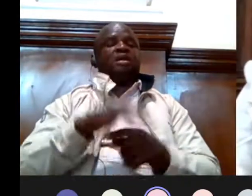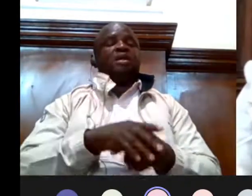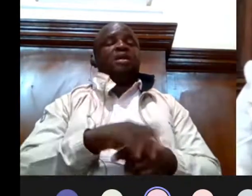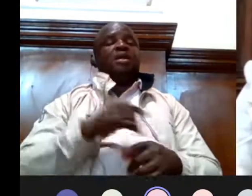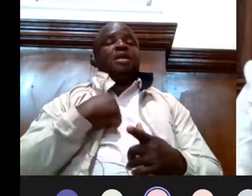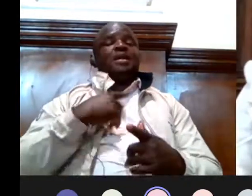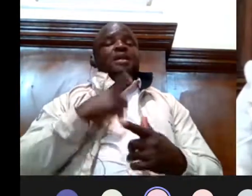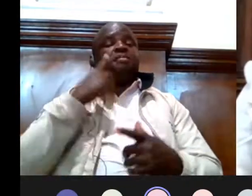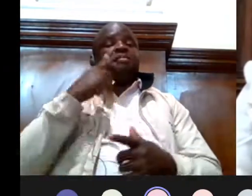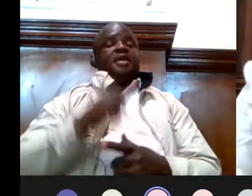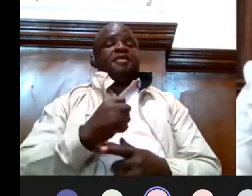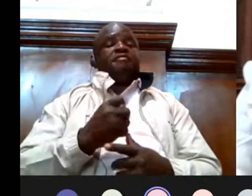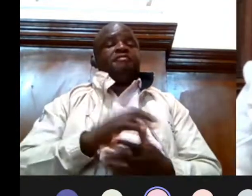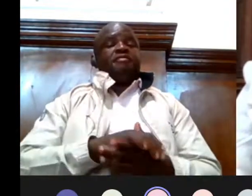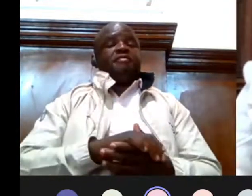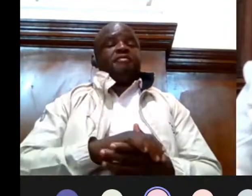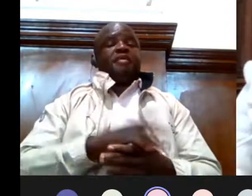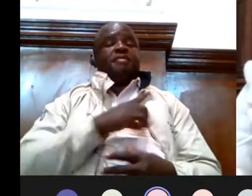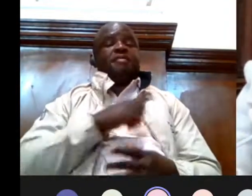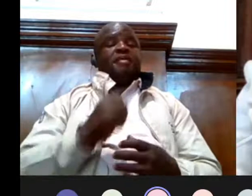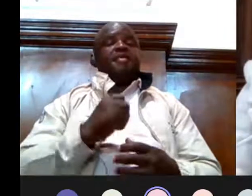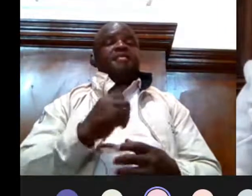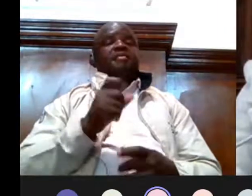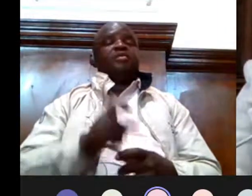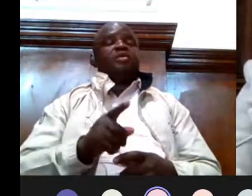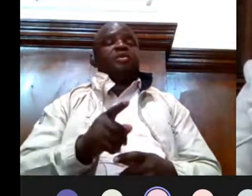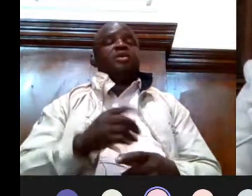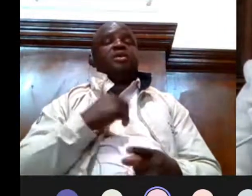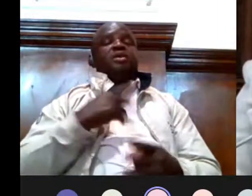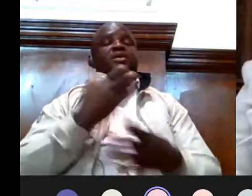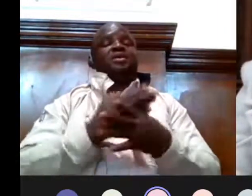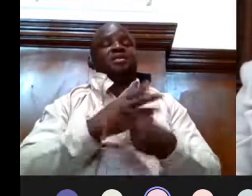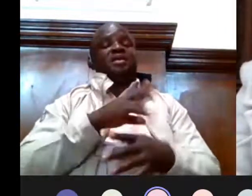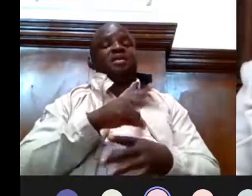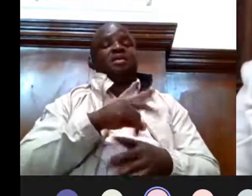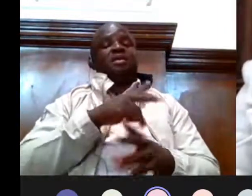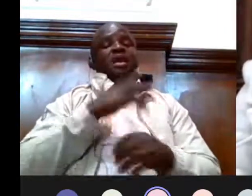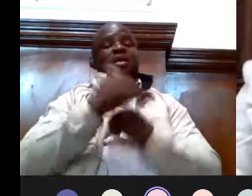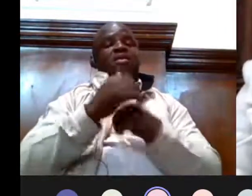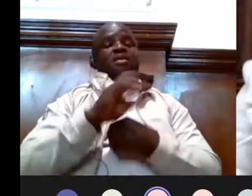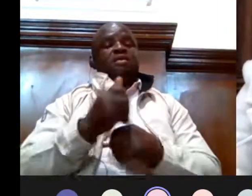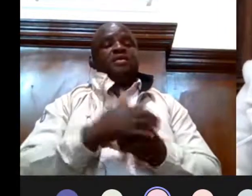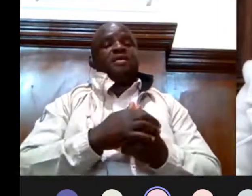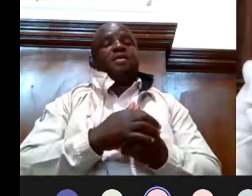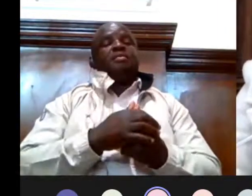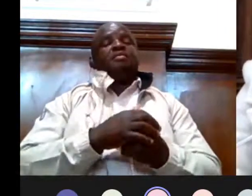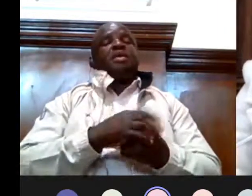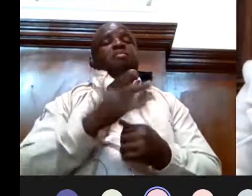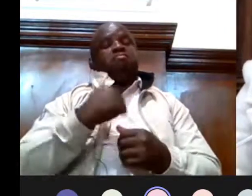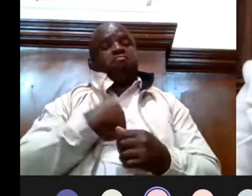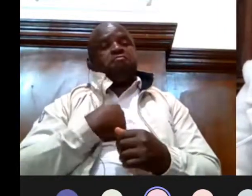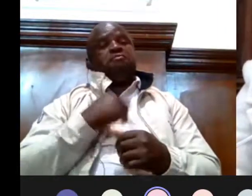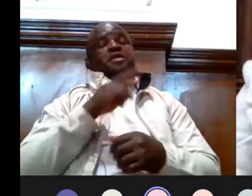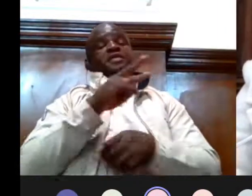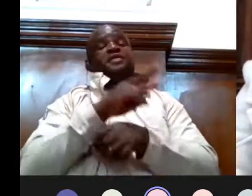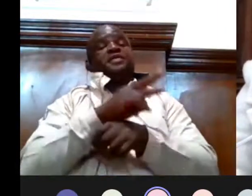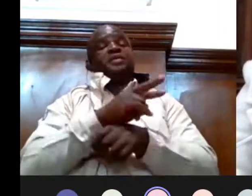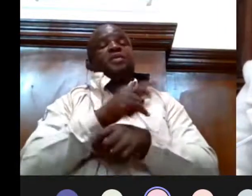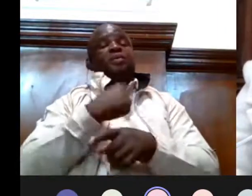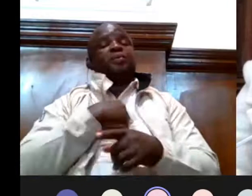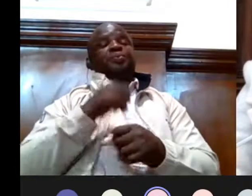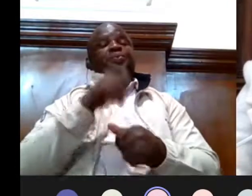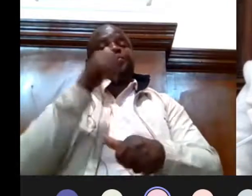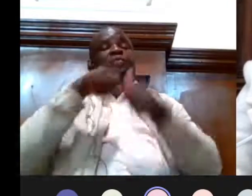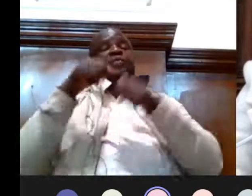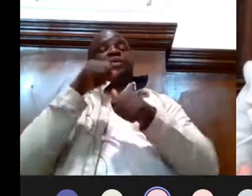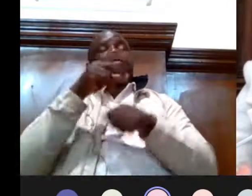fearless teacher and a fearless servant of our people. It is my view that we're looking back at the life of